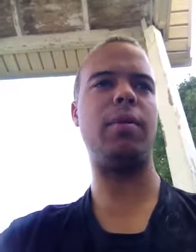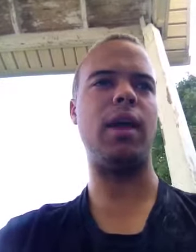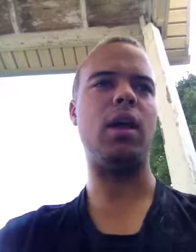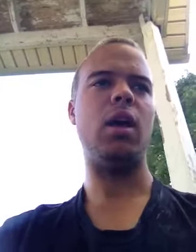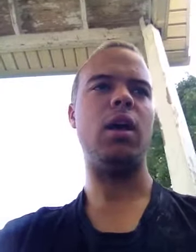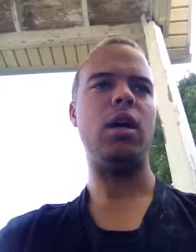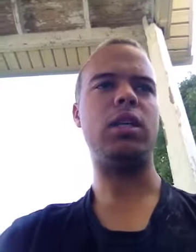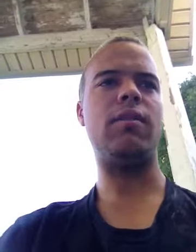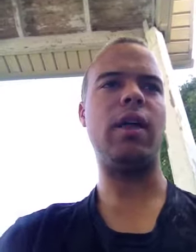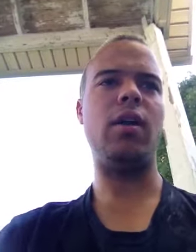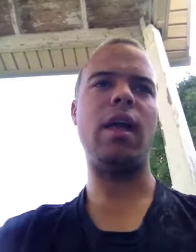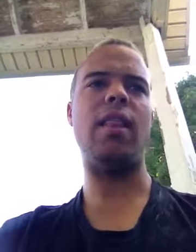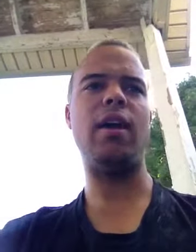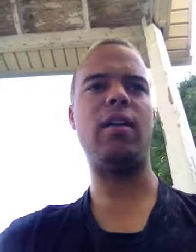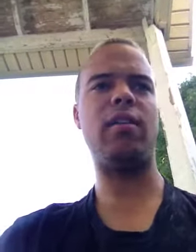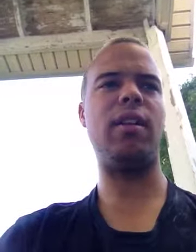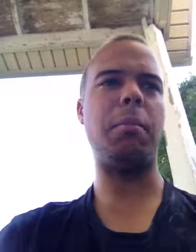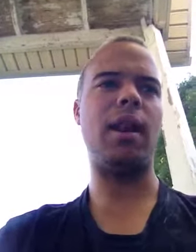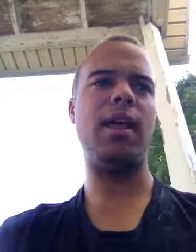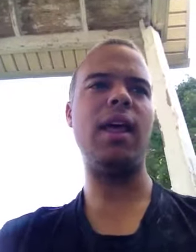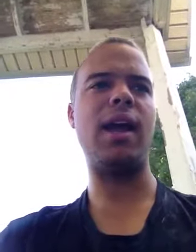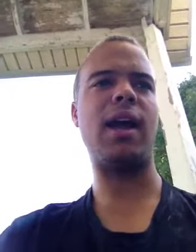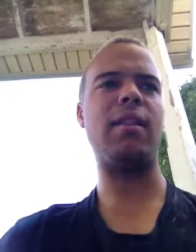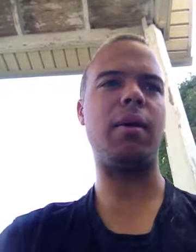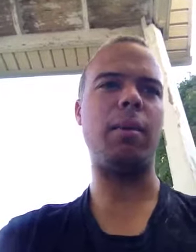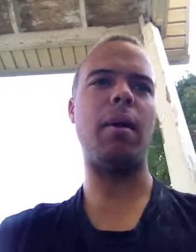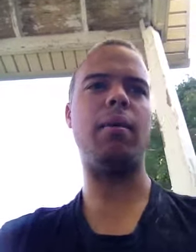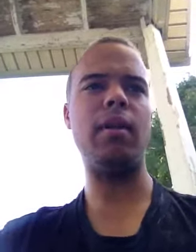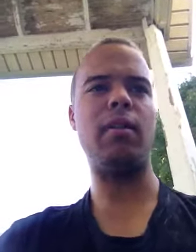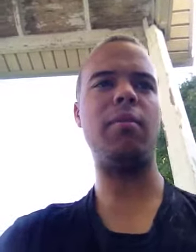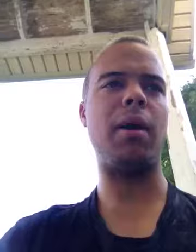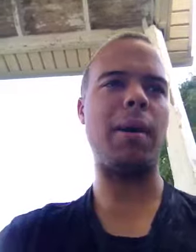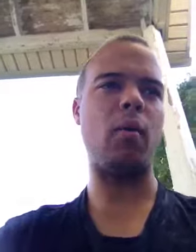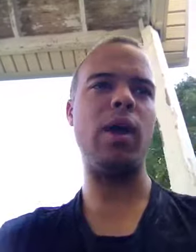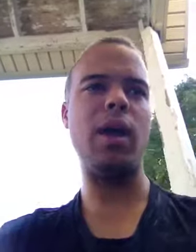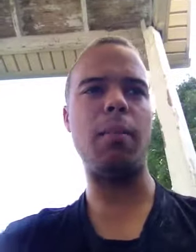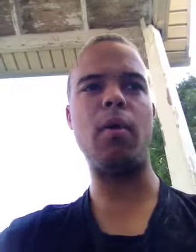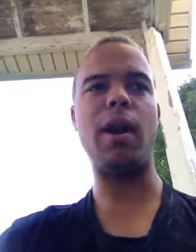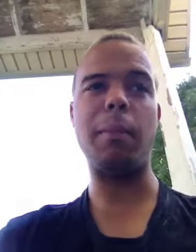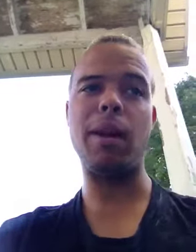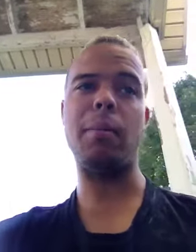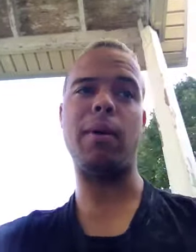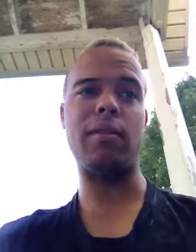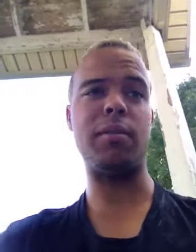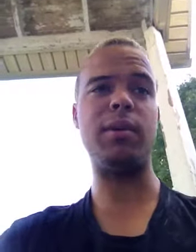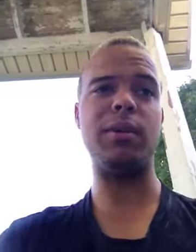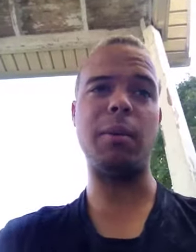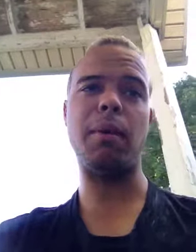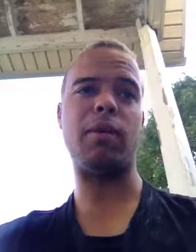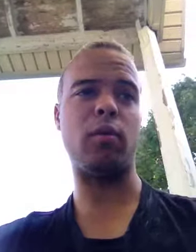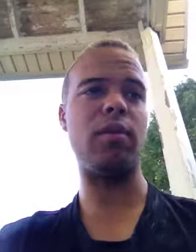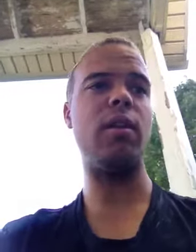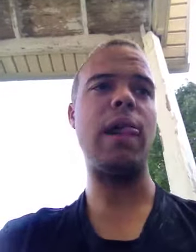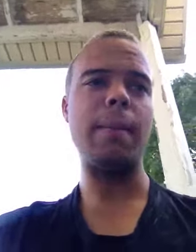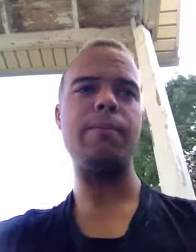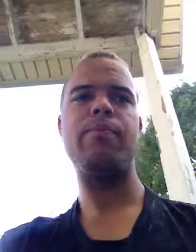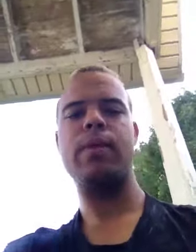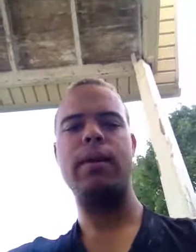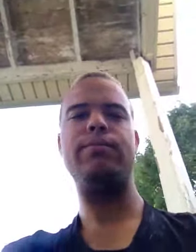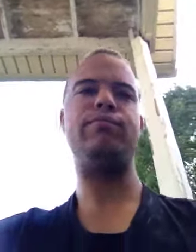feet. Drinking down, digging down in my league. I got the coupe out of her, so now I weed. Pouring up in that purse, swimming as my dick toast. Whole team doubling up, I'm